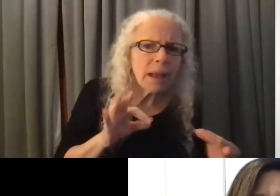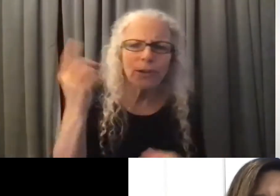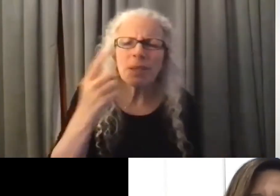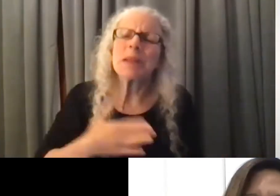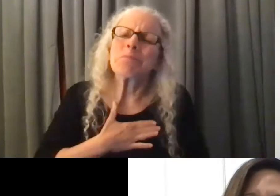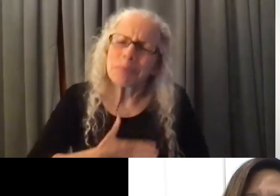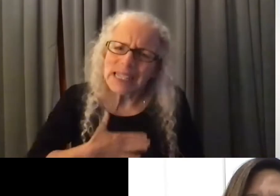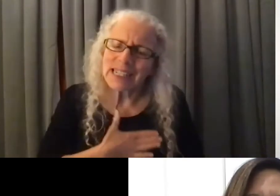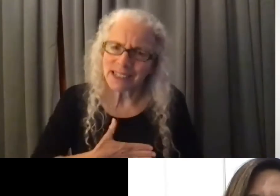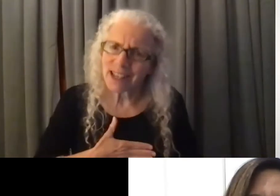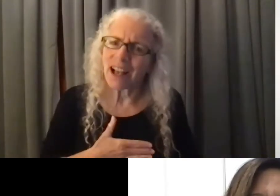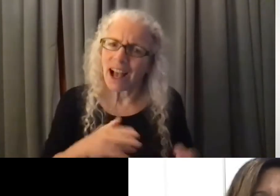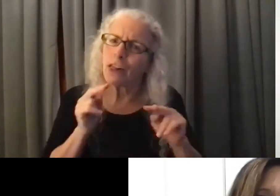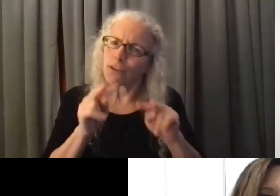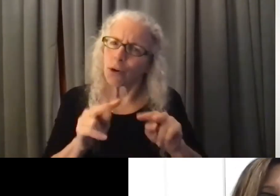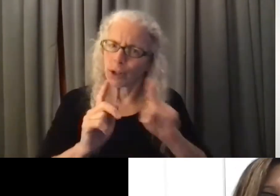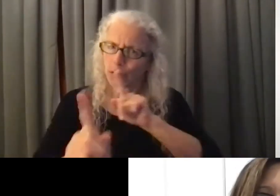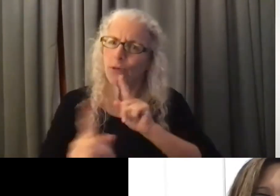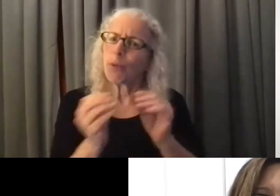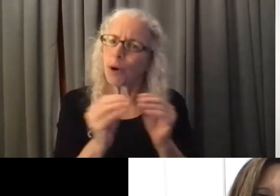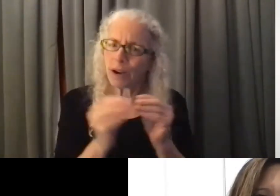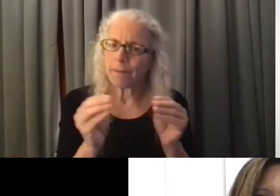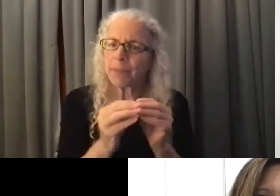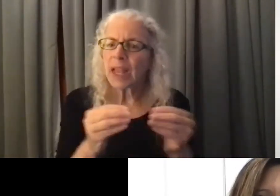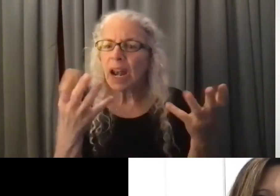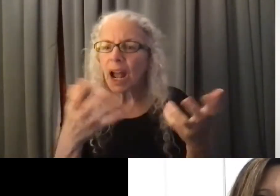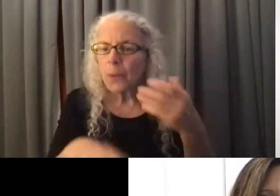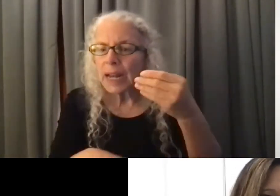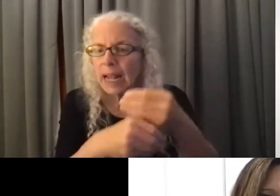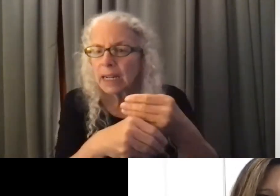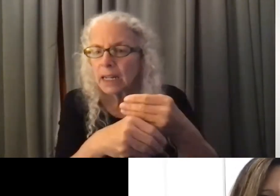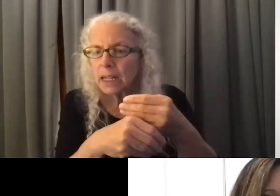look forward to that. So I just wanted to add, thanks.